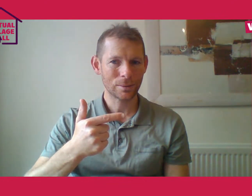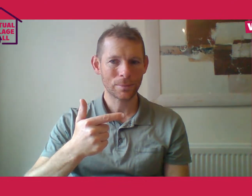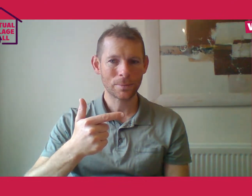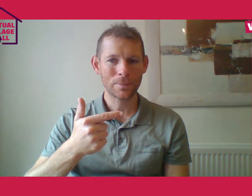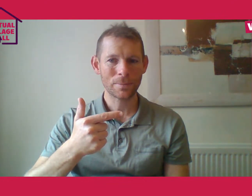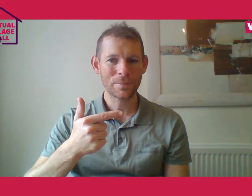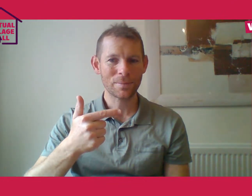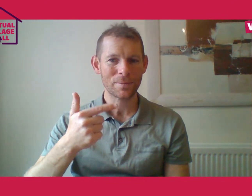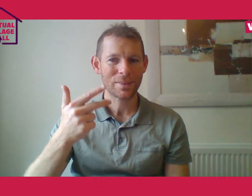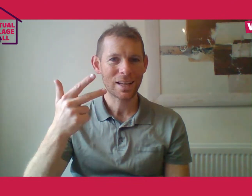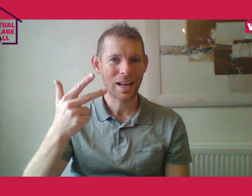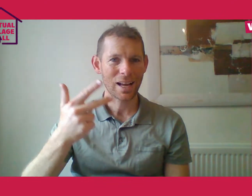17,